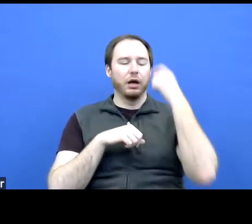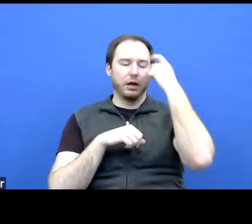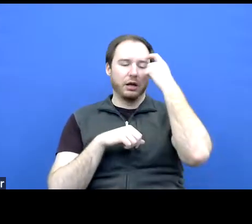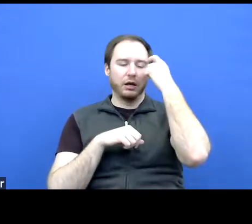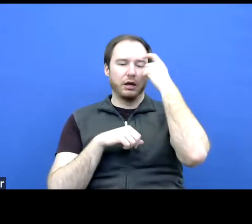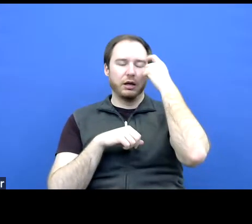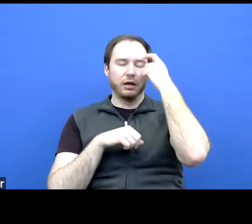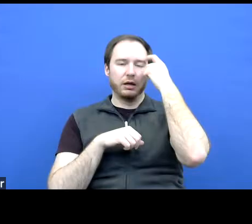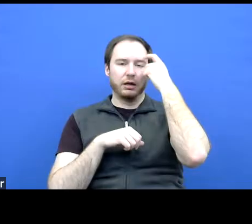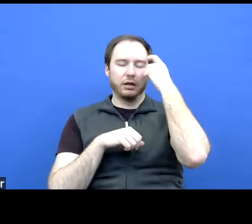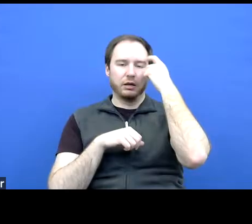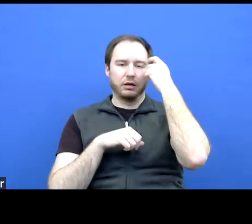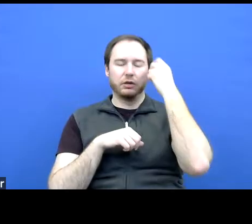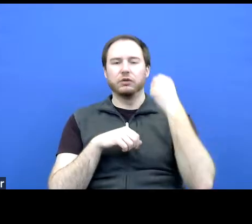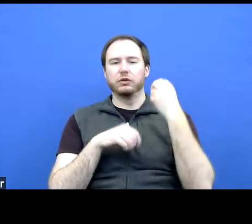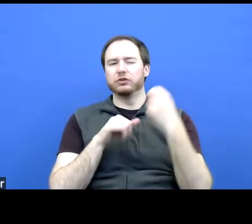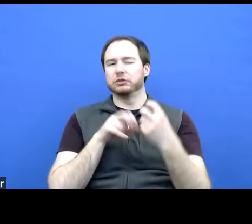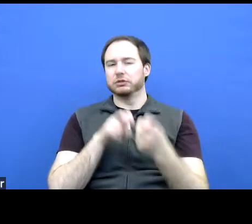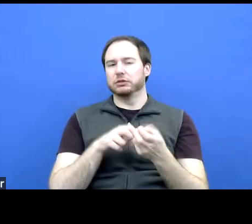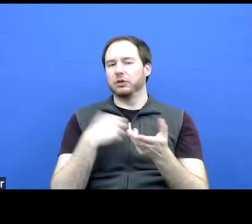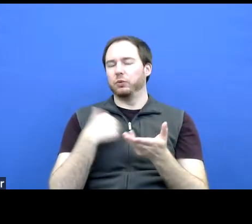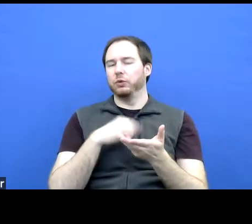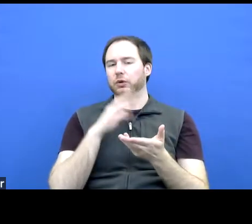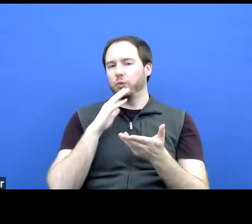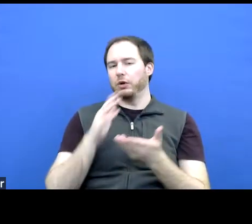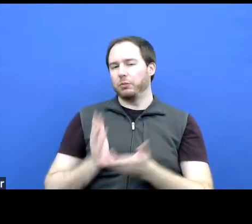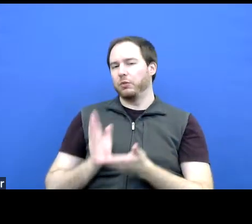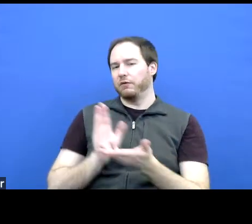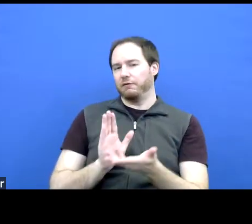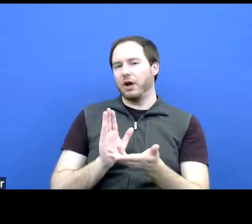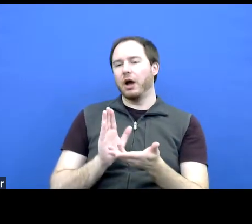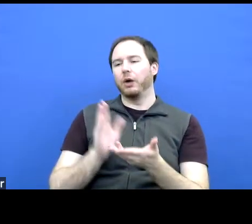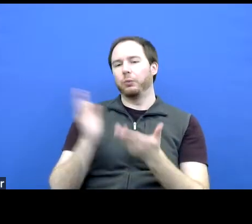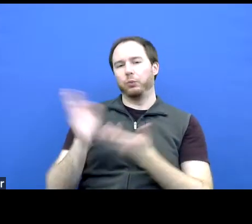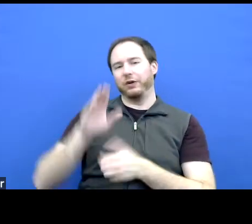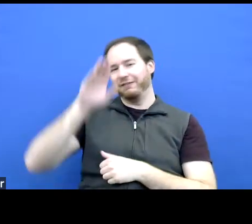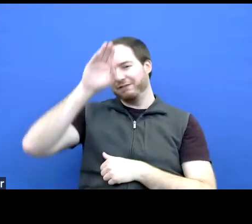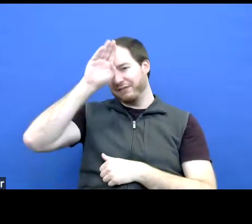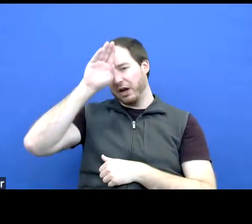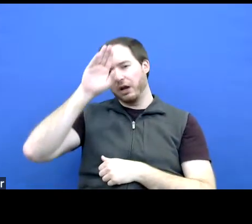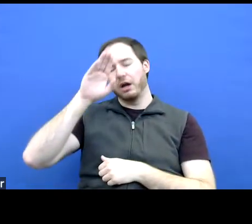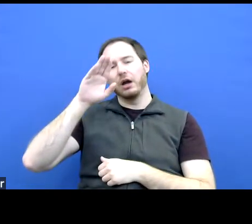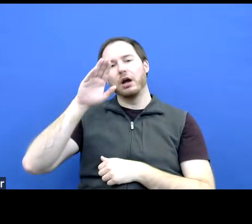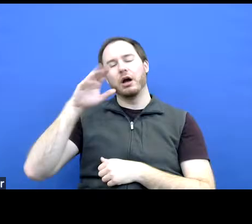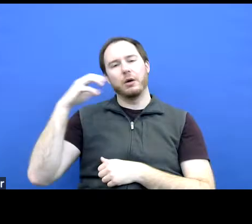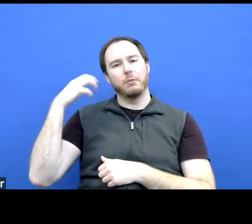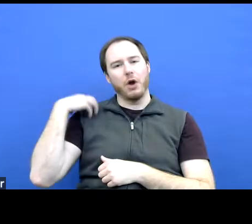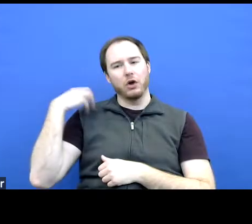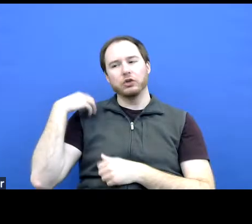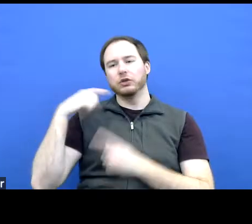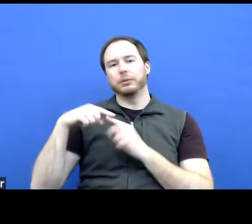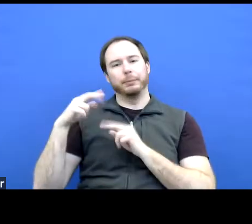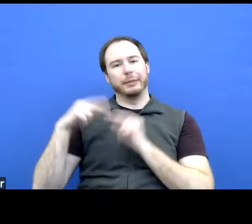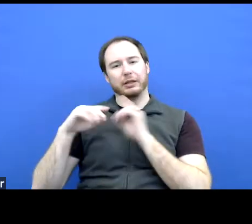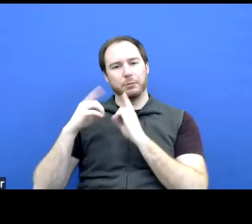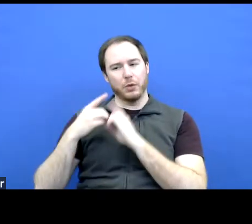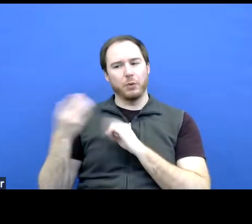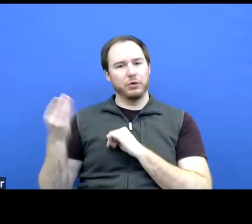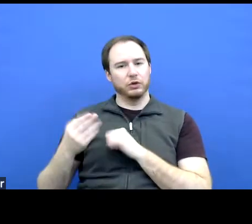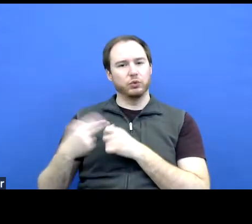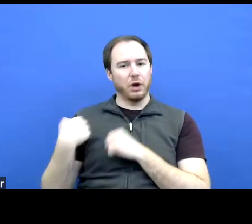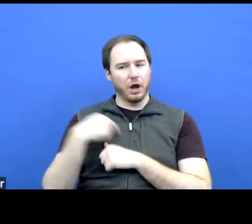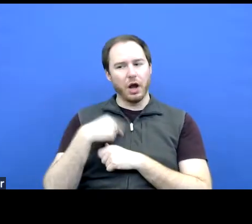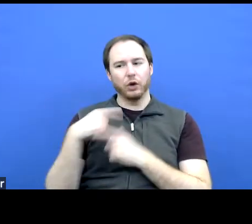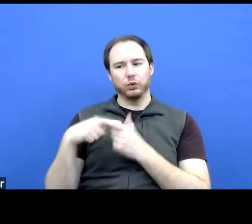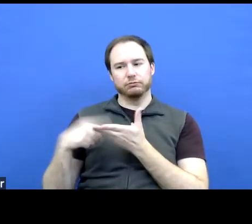and just come in and sit with us. We'll have the fire marshal there. We'll have, someone from the building department there, go over